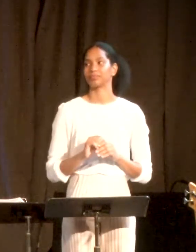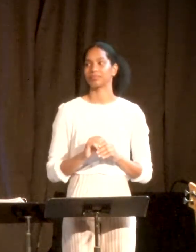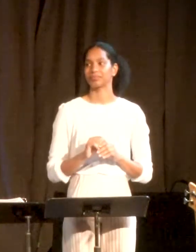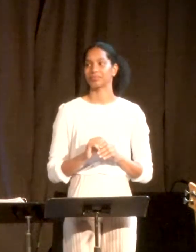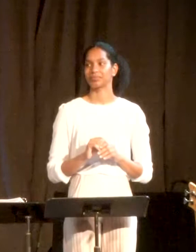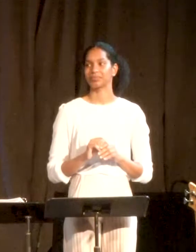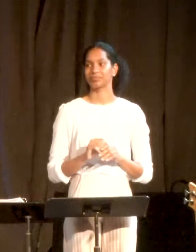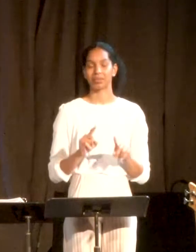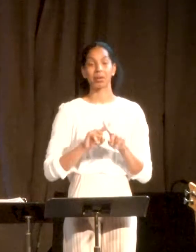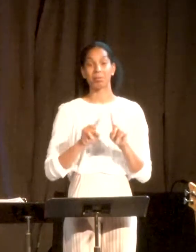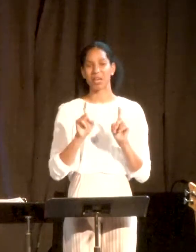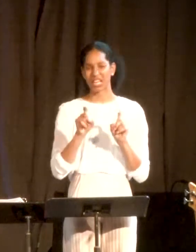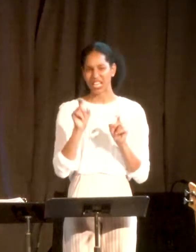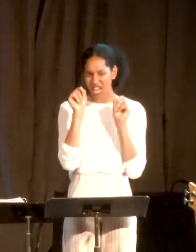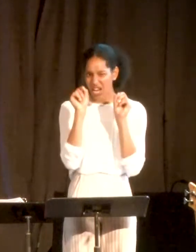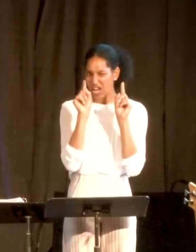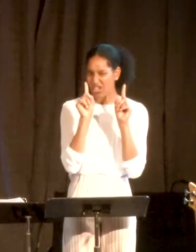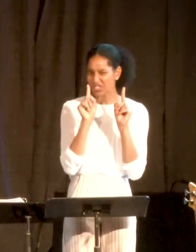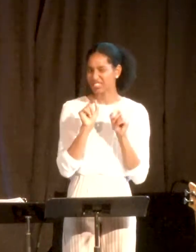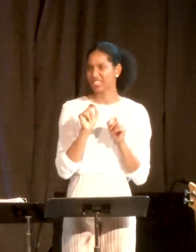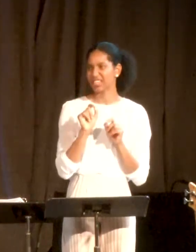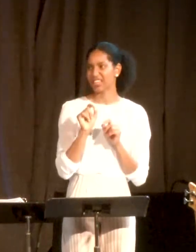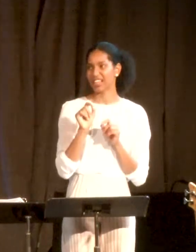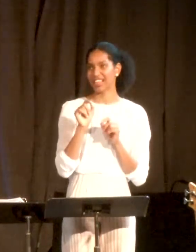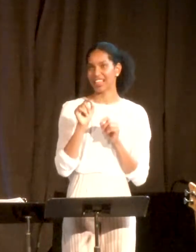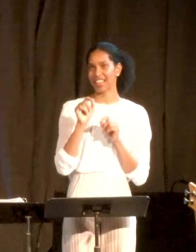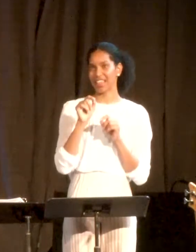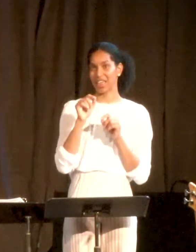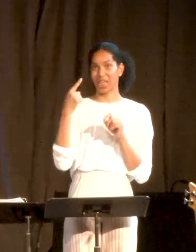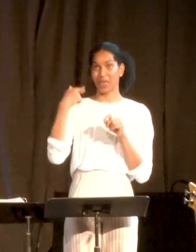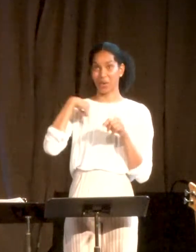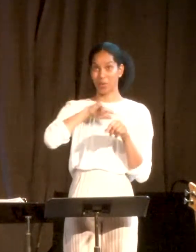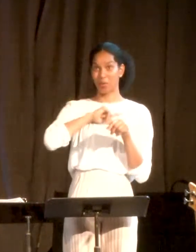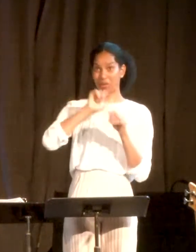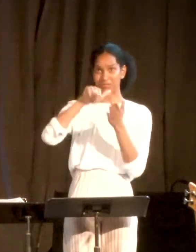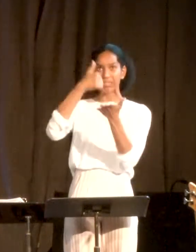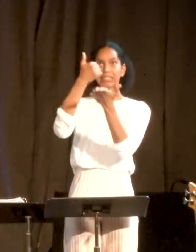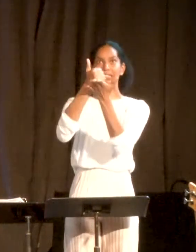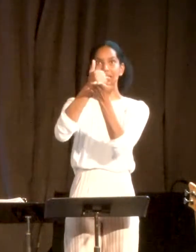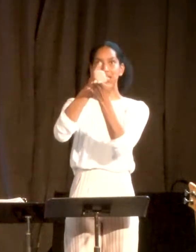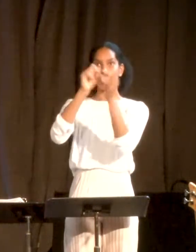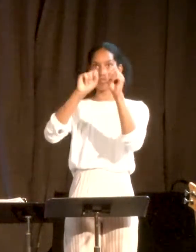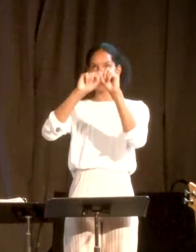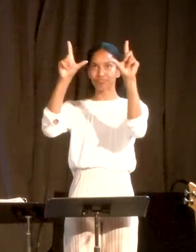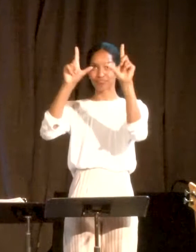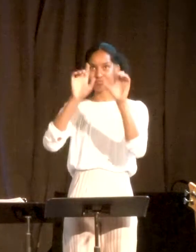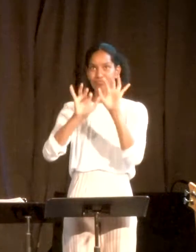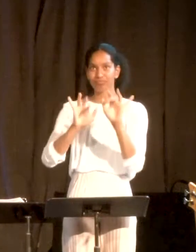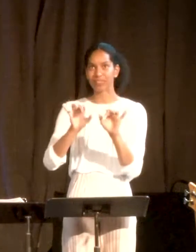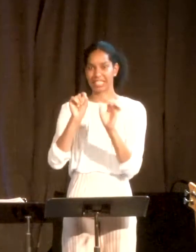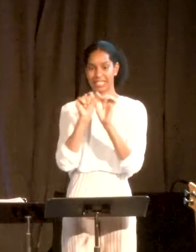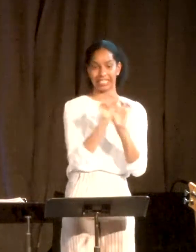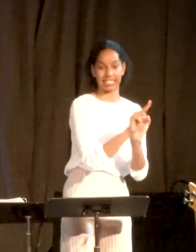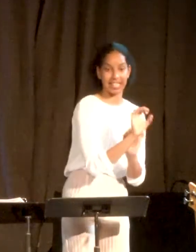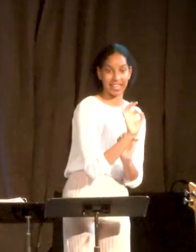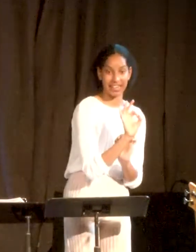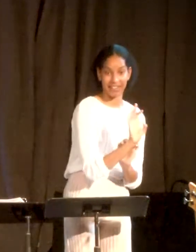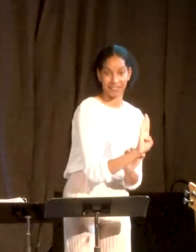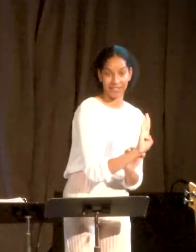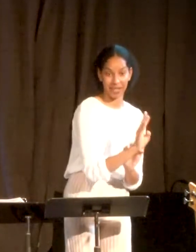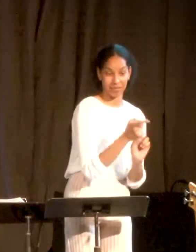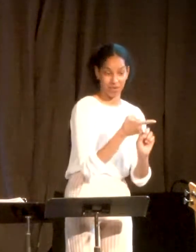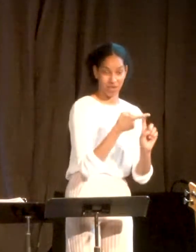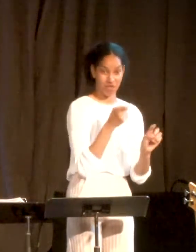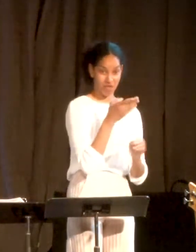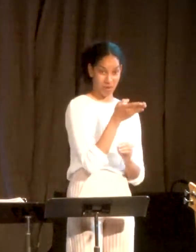you need to understand, they take all the signals, mix it all together, send it to Facebook, and from there